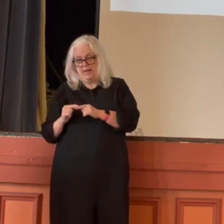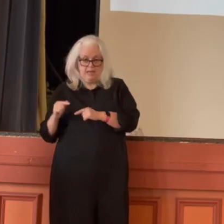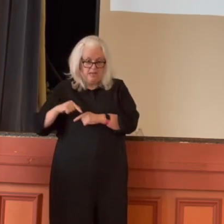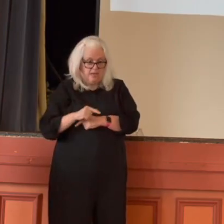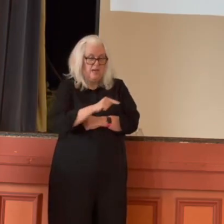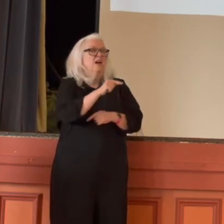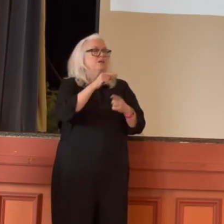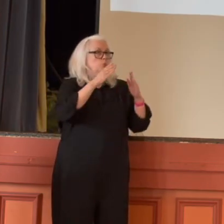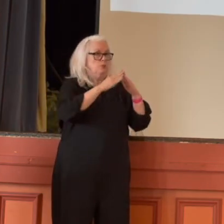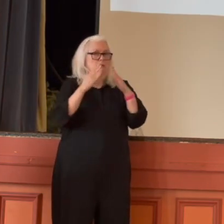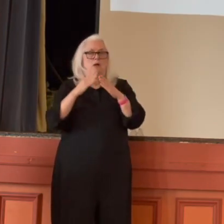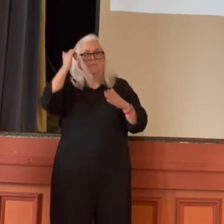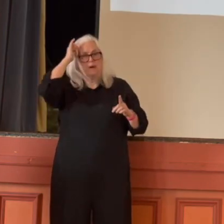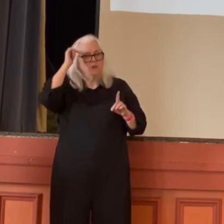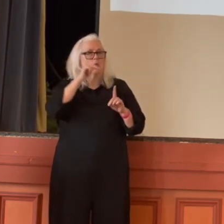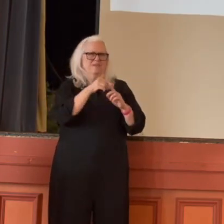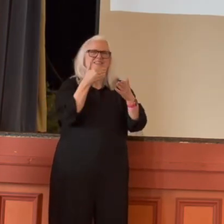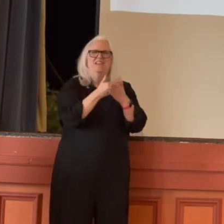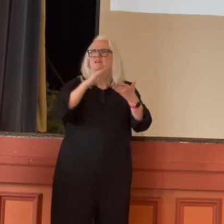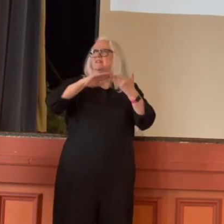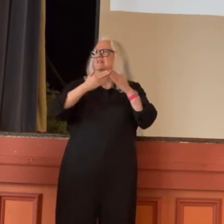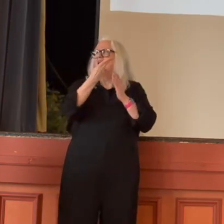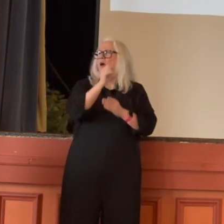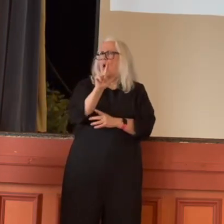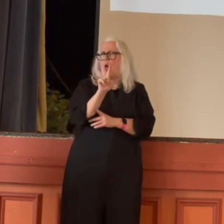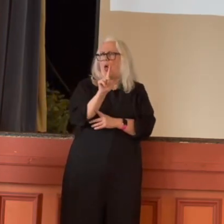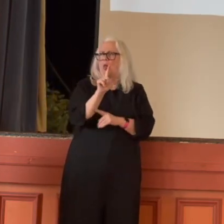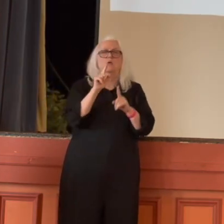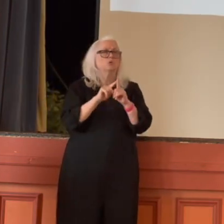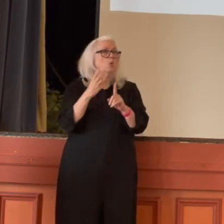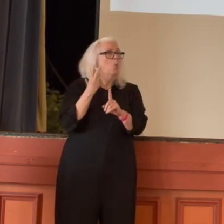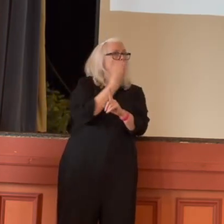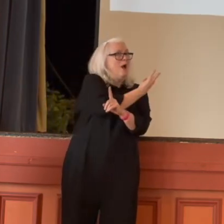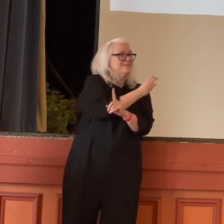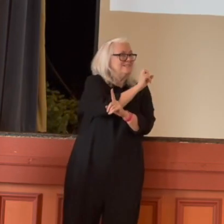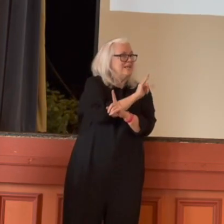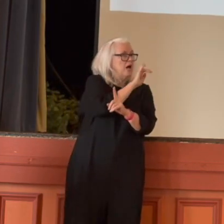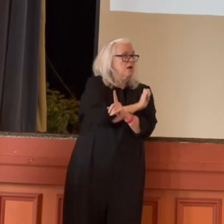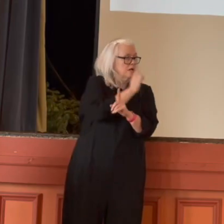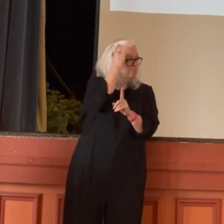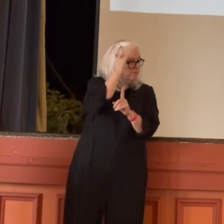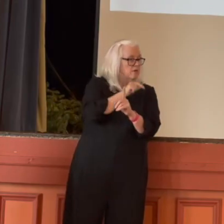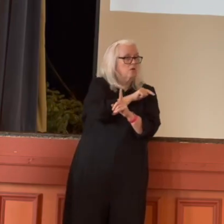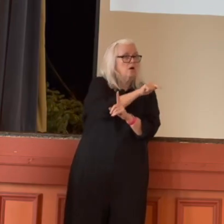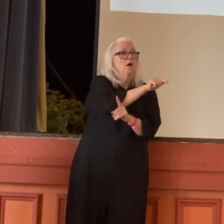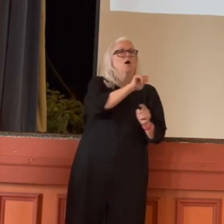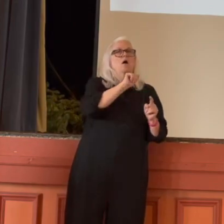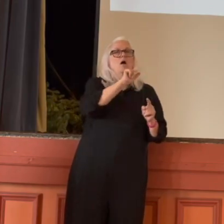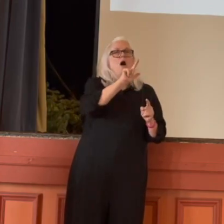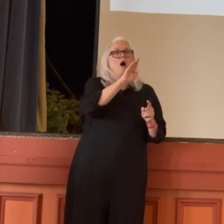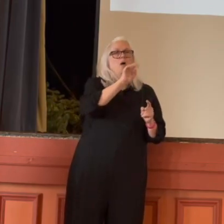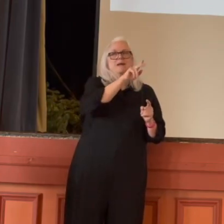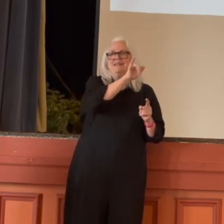up along the western edge of the city, and at Albany Street, it makes a hard